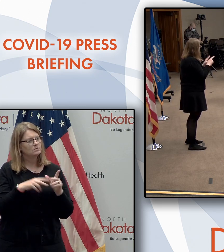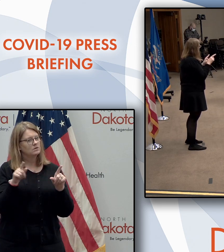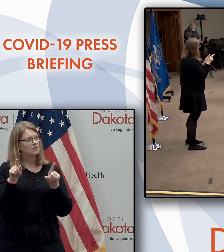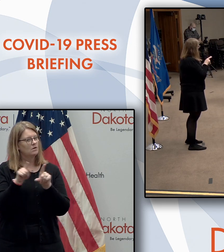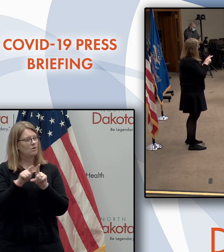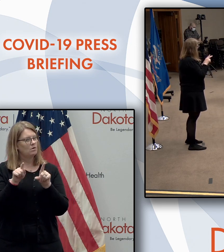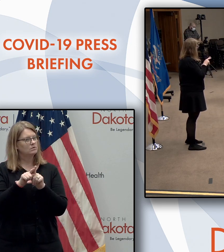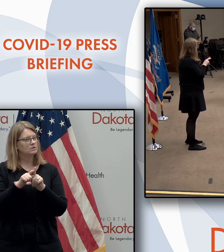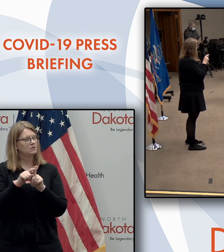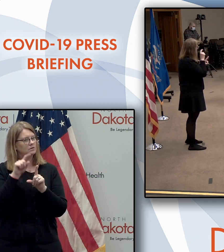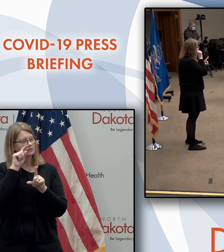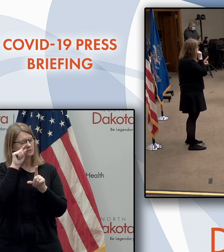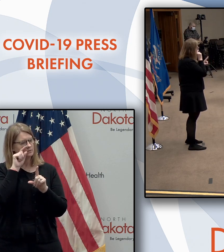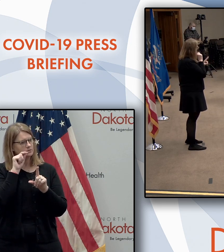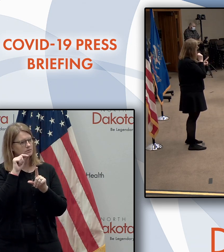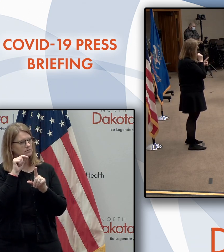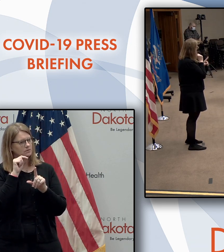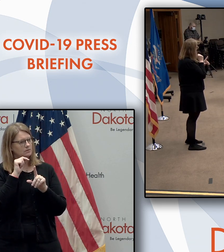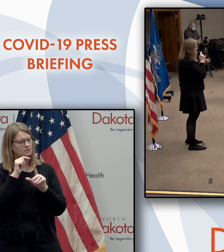pretty notable